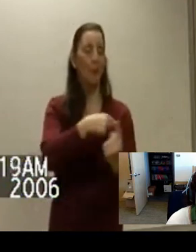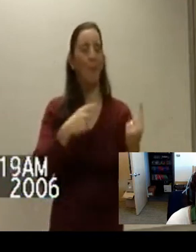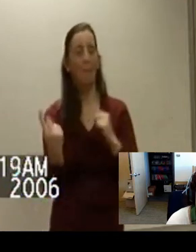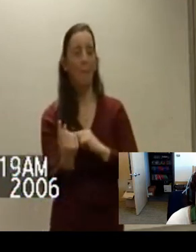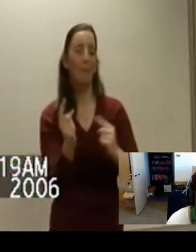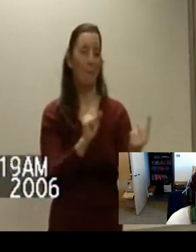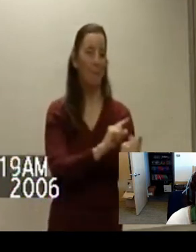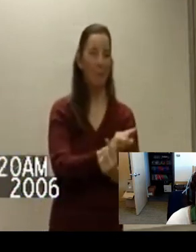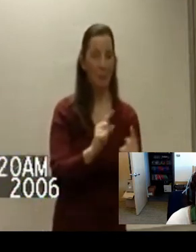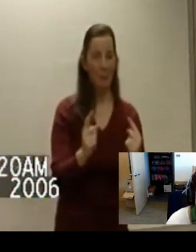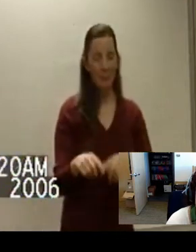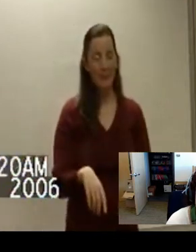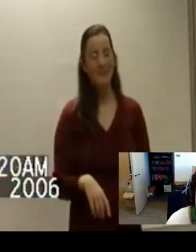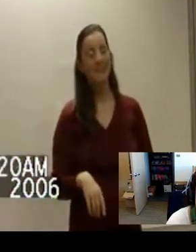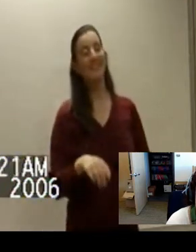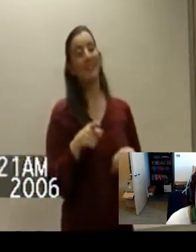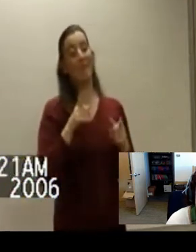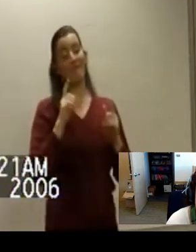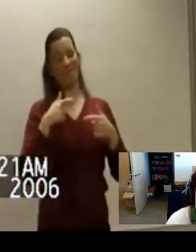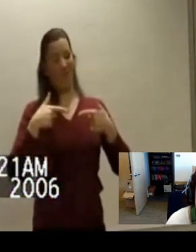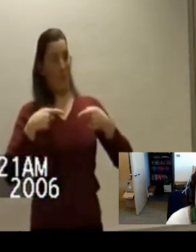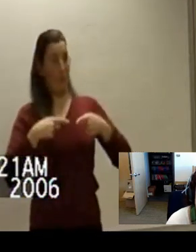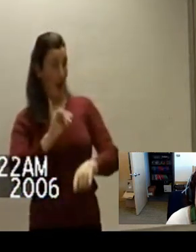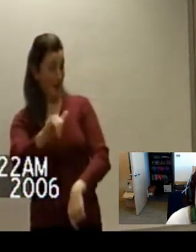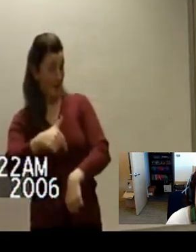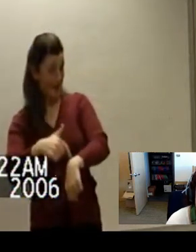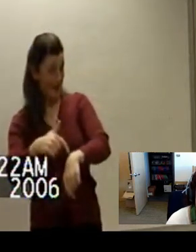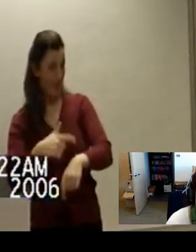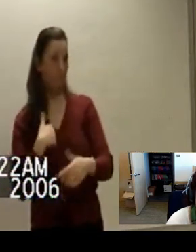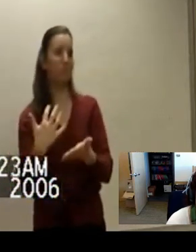groups. But after a few days, they started to interact more.